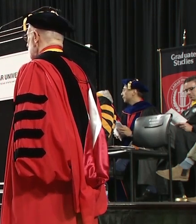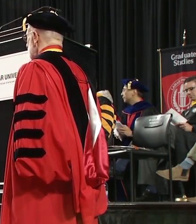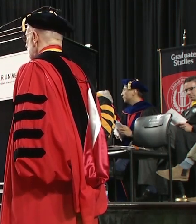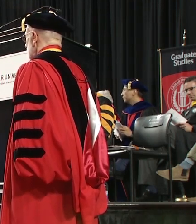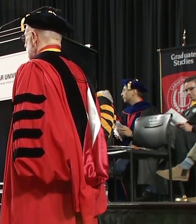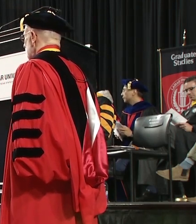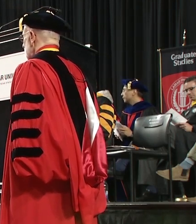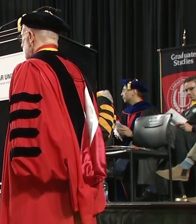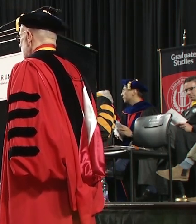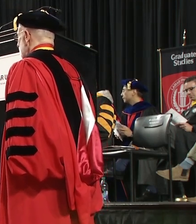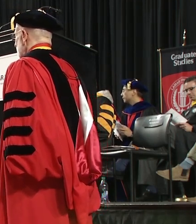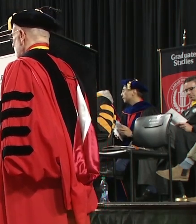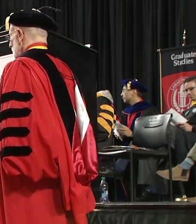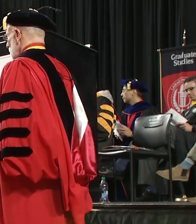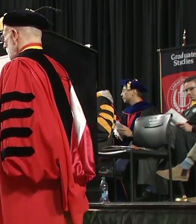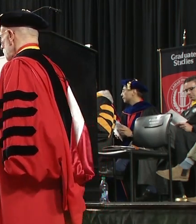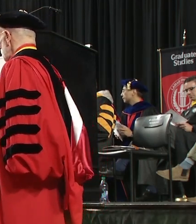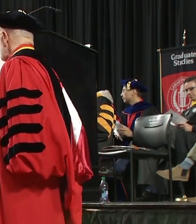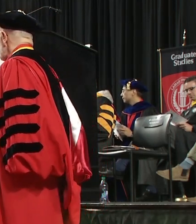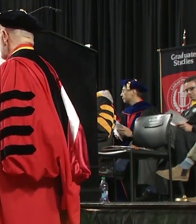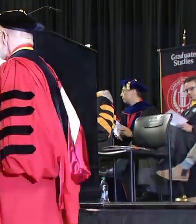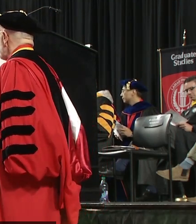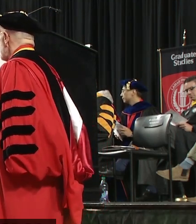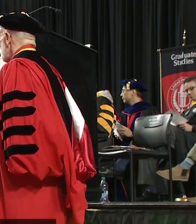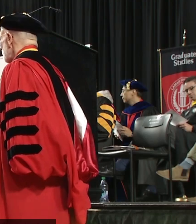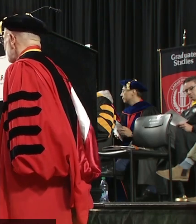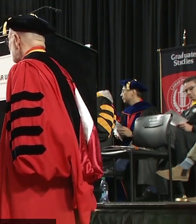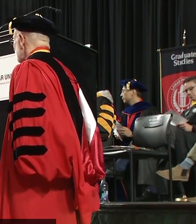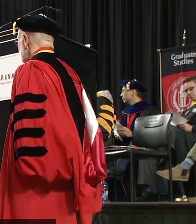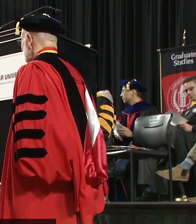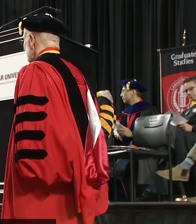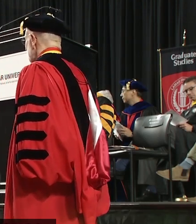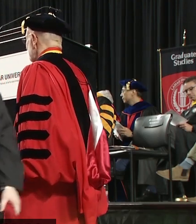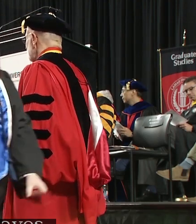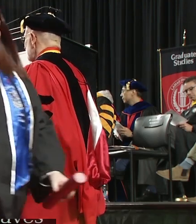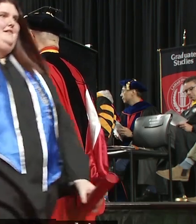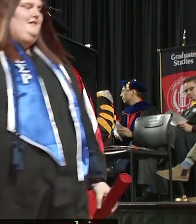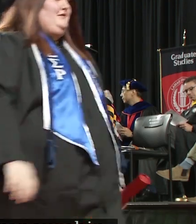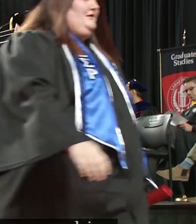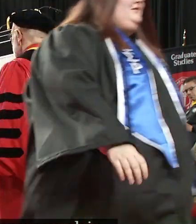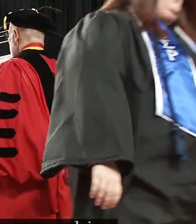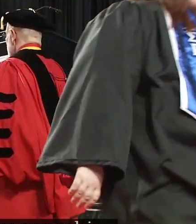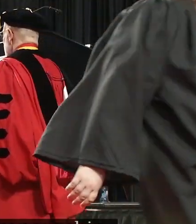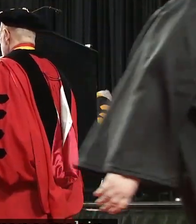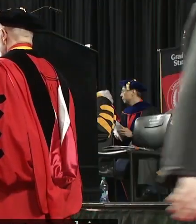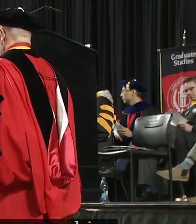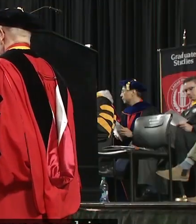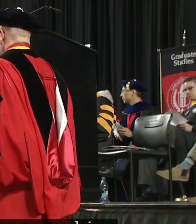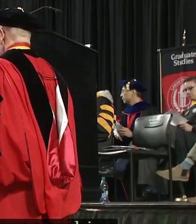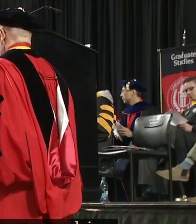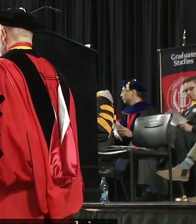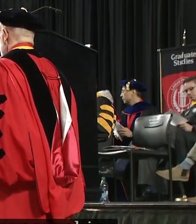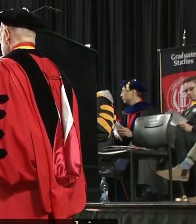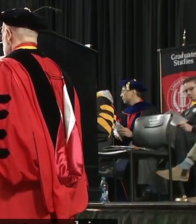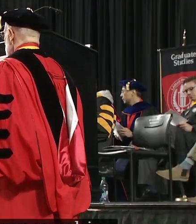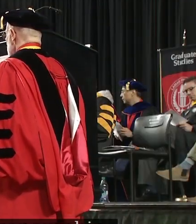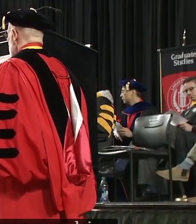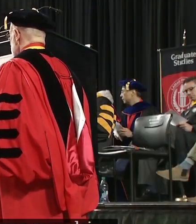Bachelor of Business Administration in Entrepreneurship and General Business, Samantha Catherine Crowder.